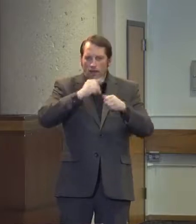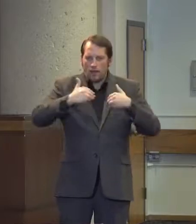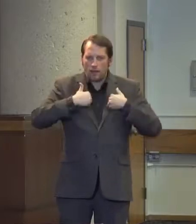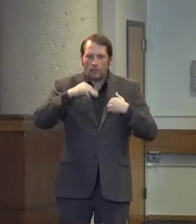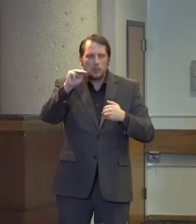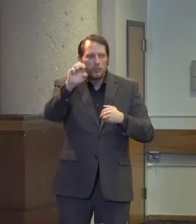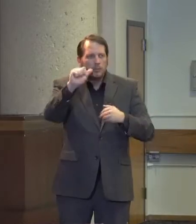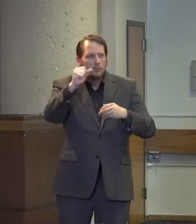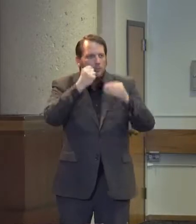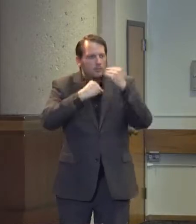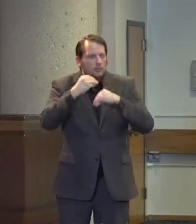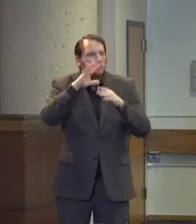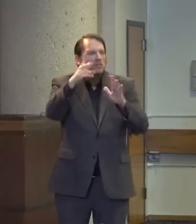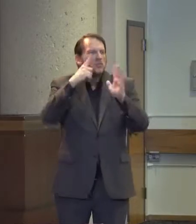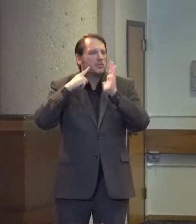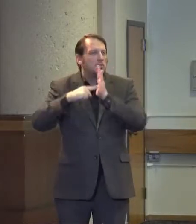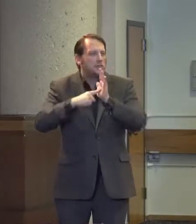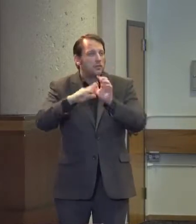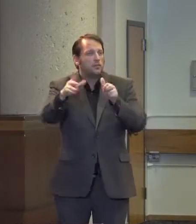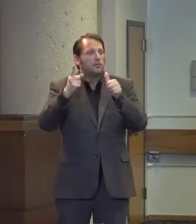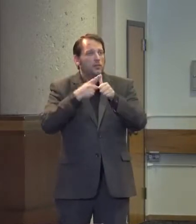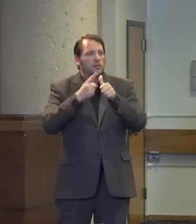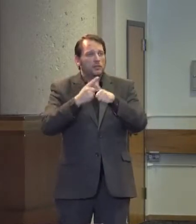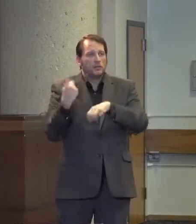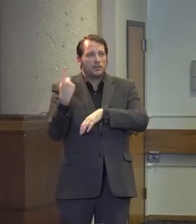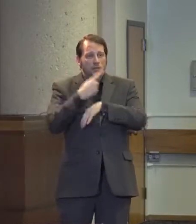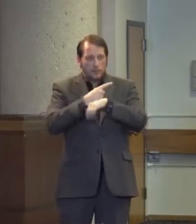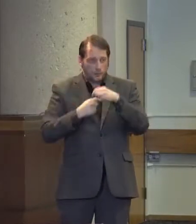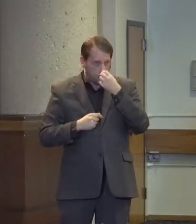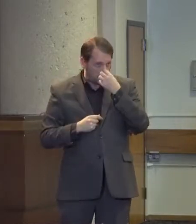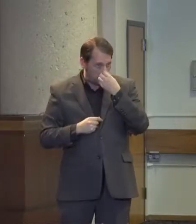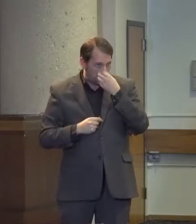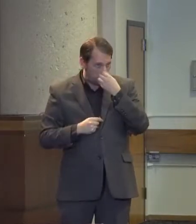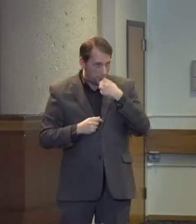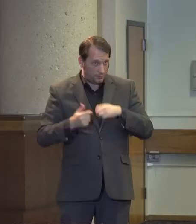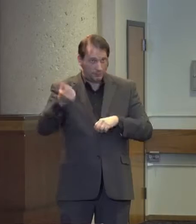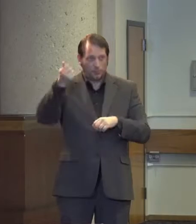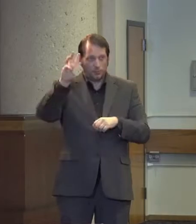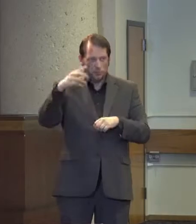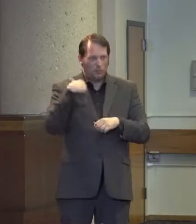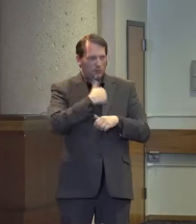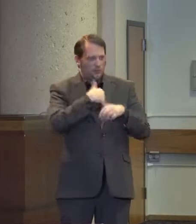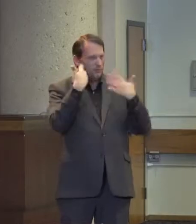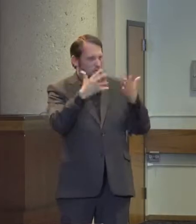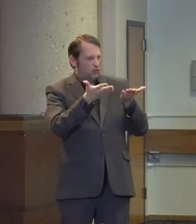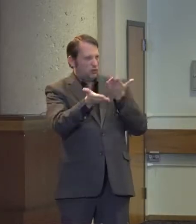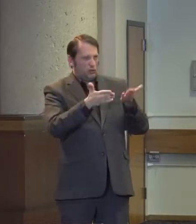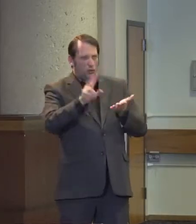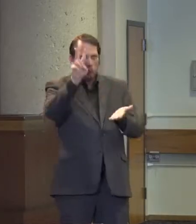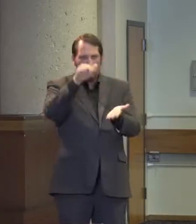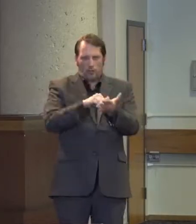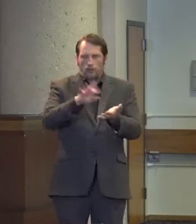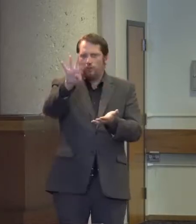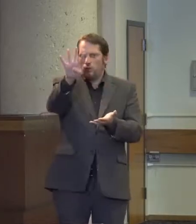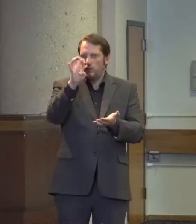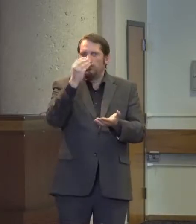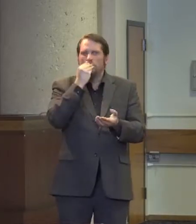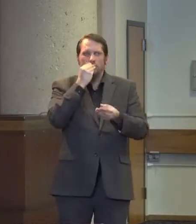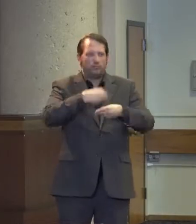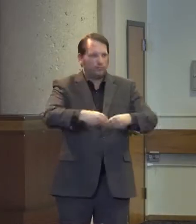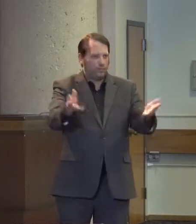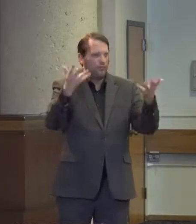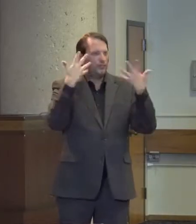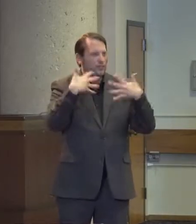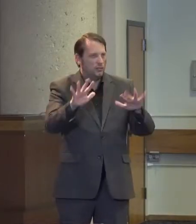Monday, the 13th, 4th to 16th, we served 2,400 meals that day. Last Friday, we served